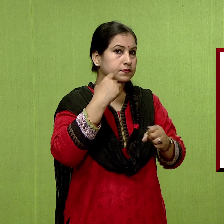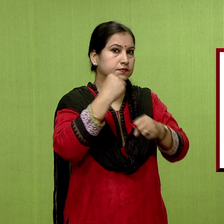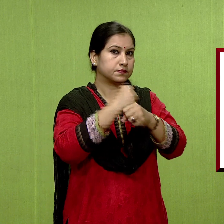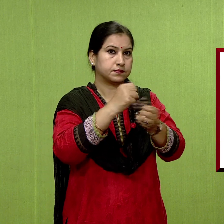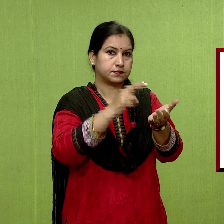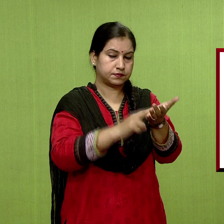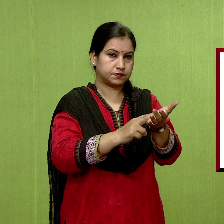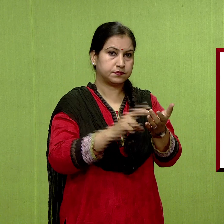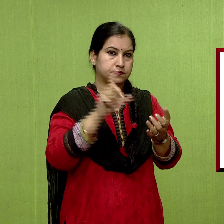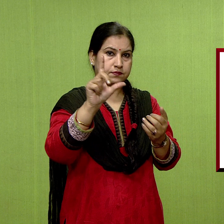at